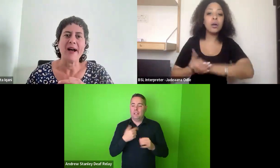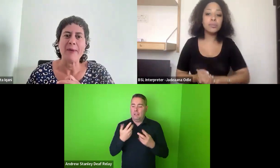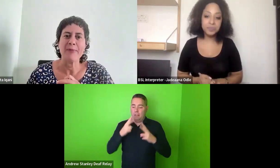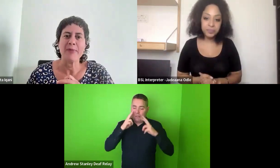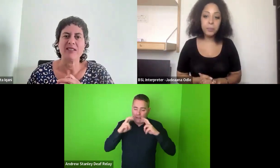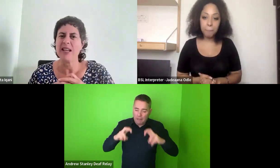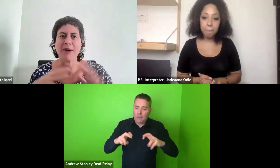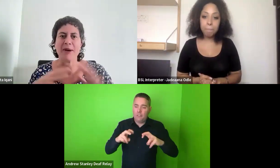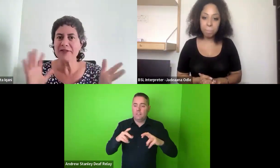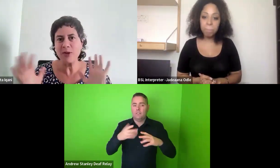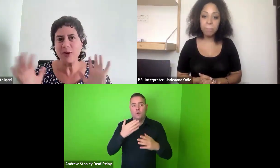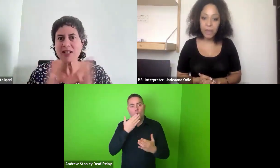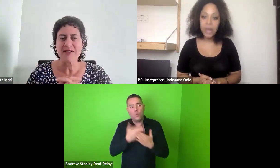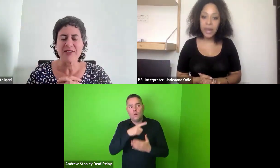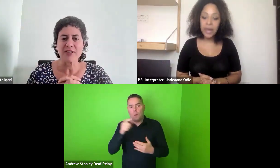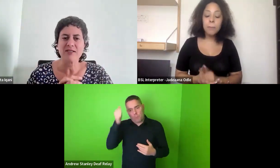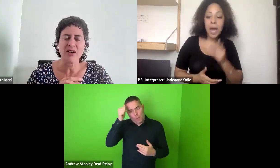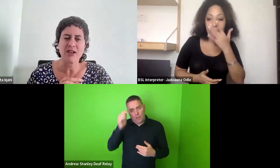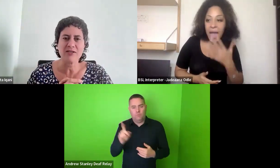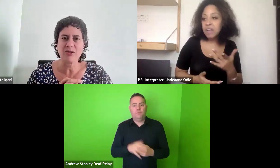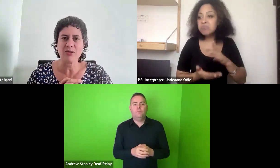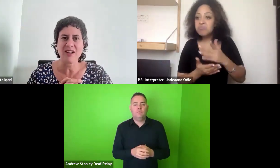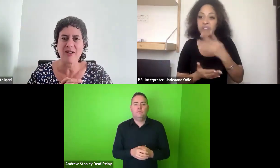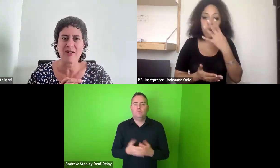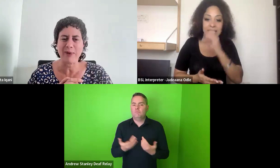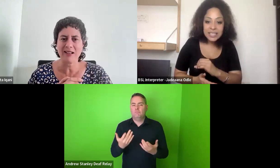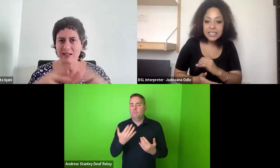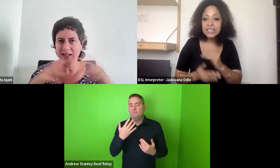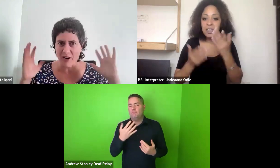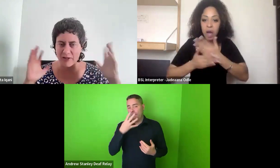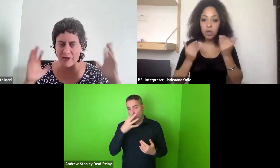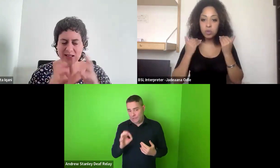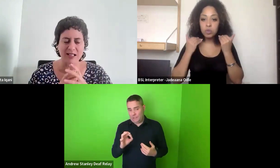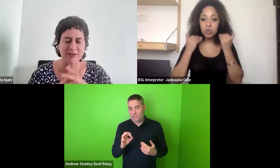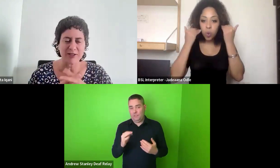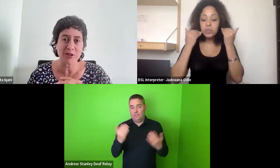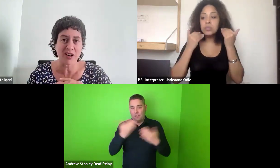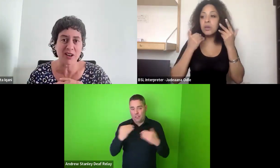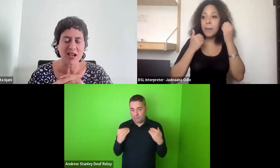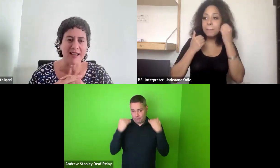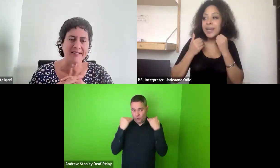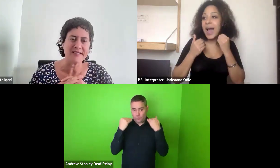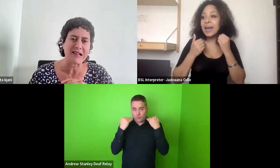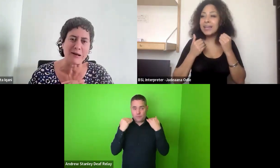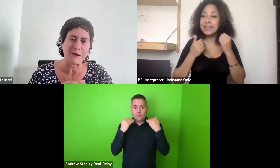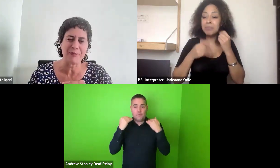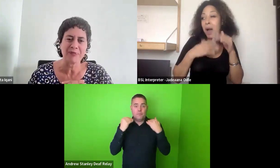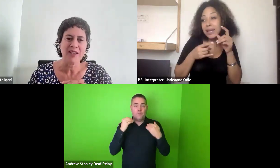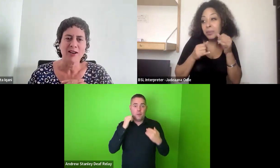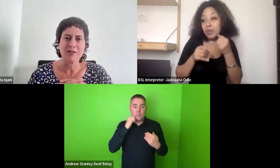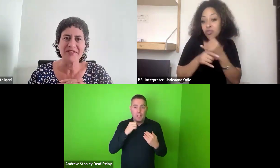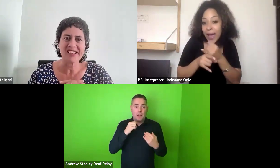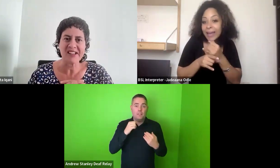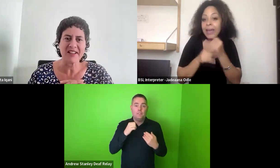I am in my mid-40s. I've got dark, short hair, black hair that's kind of going a bit gray,